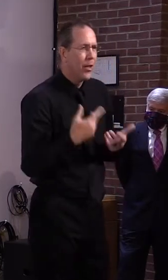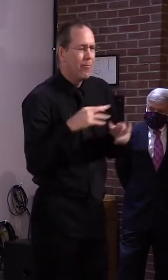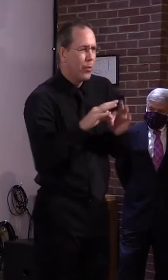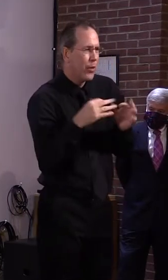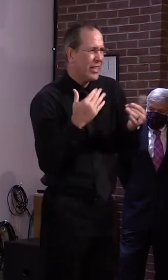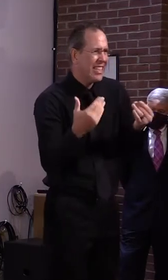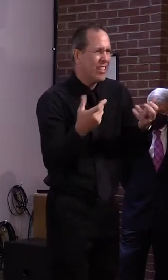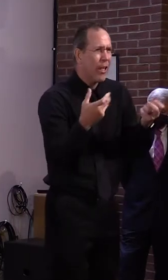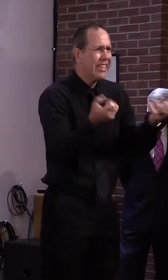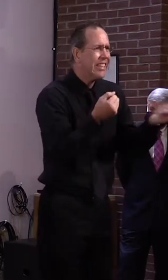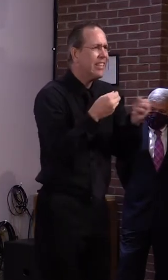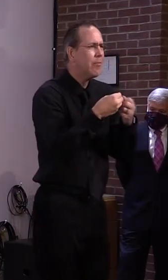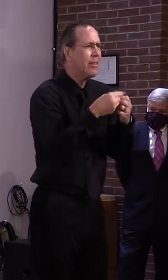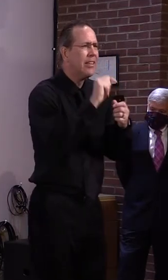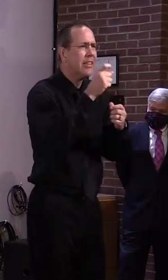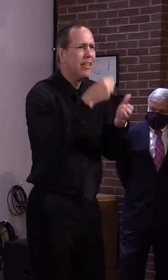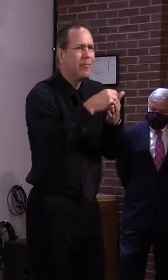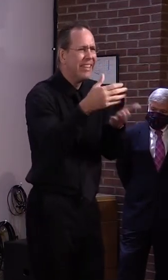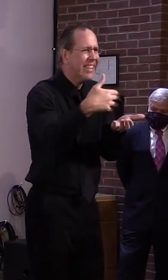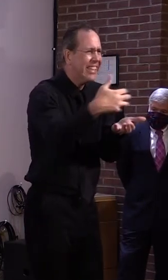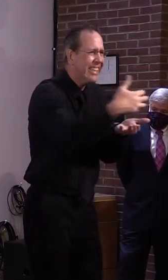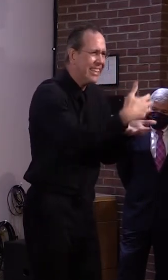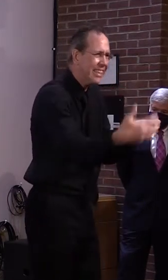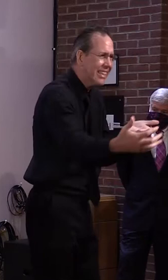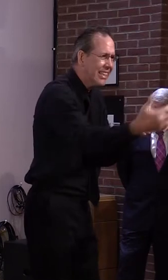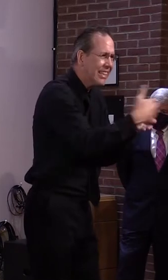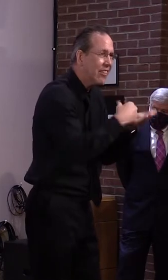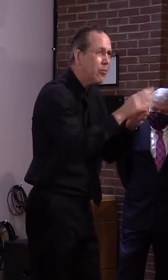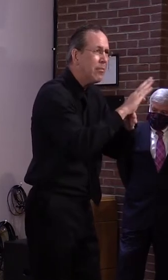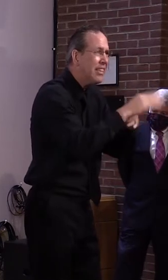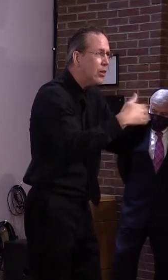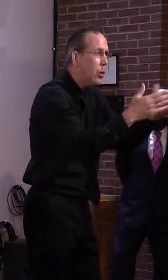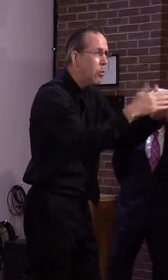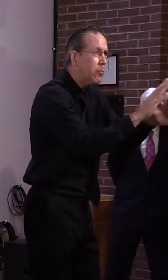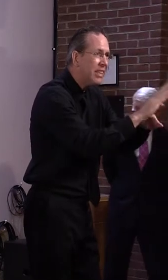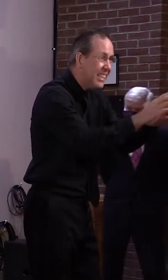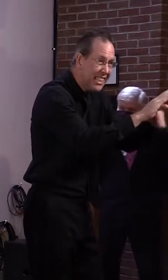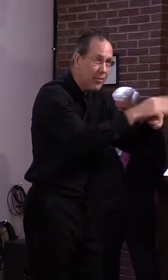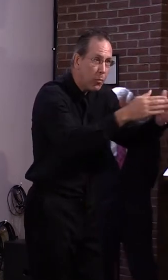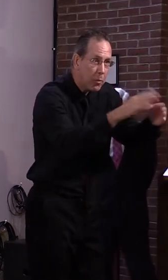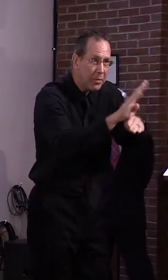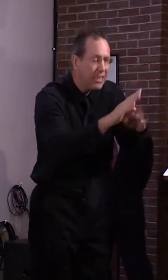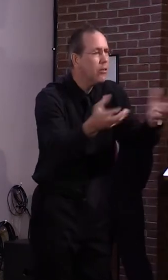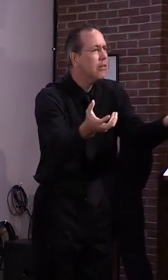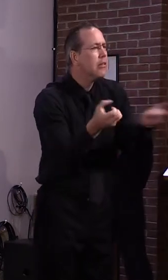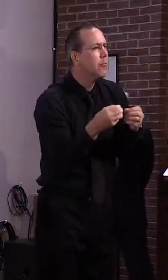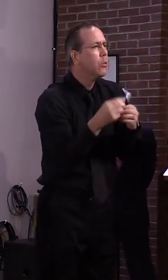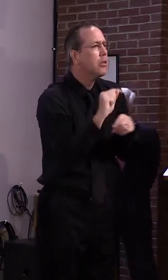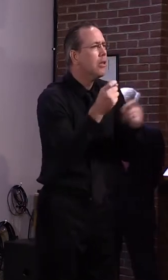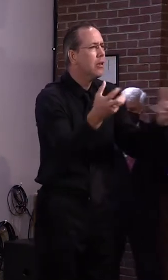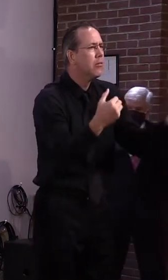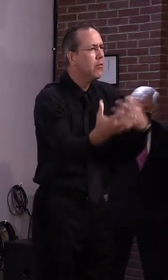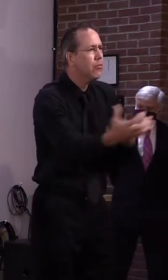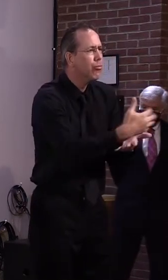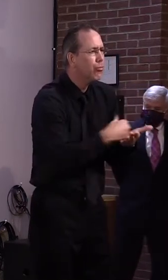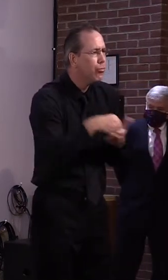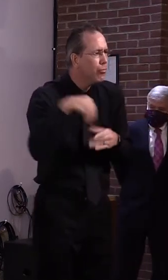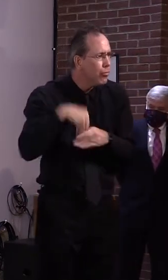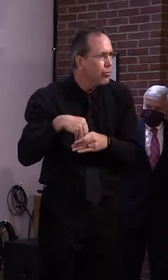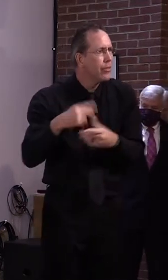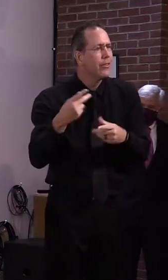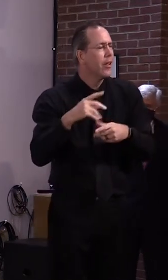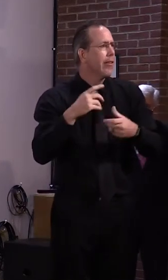the employers. To put people back to work to restart this economy more fully. Again,